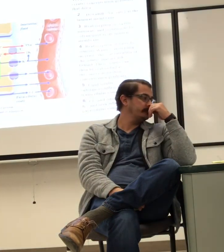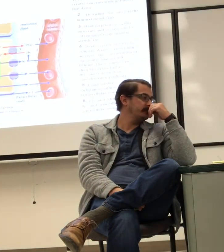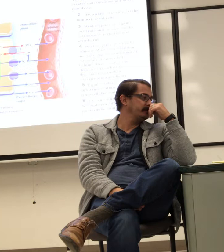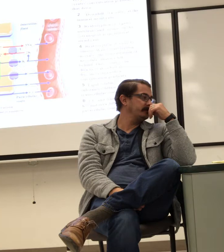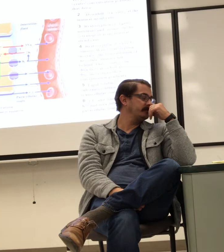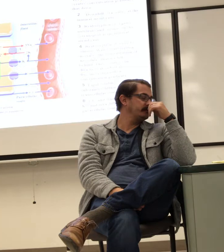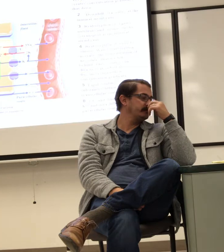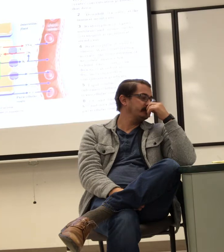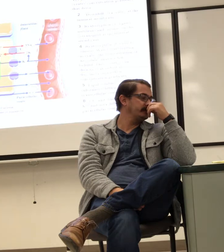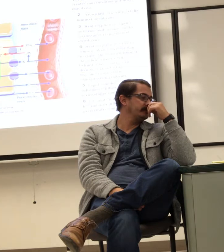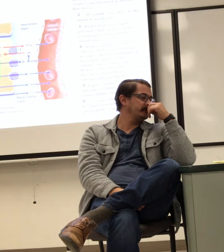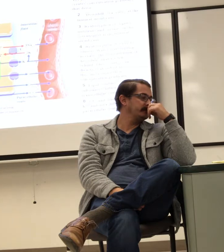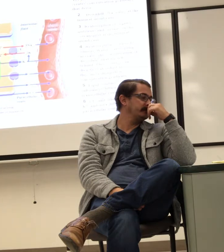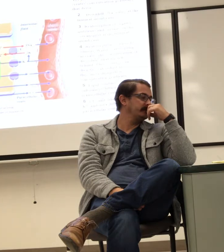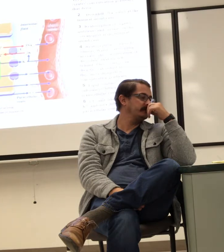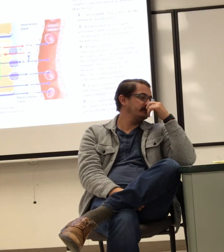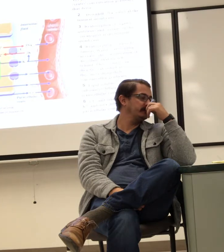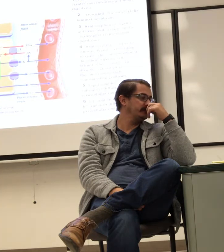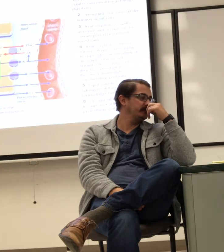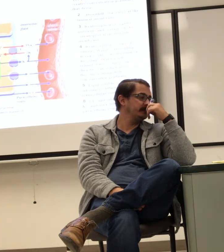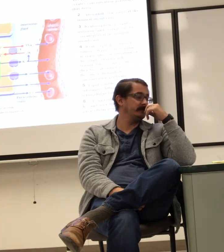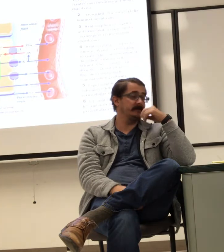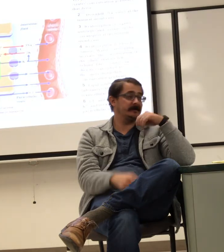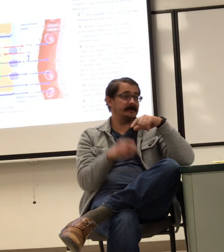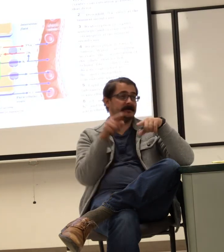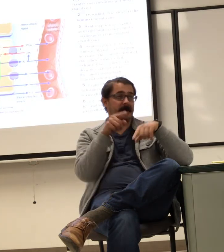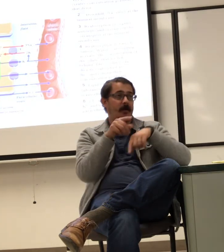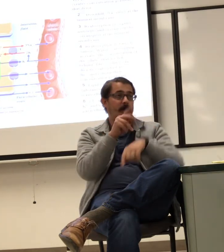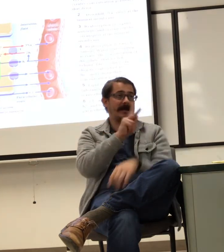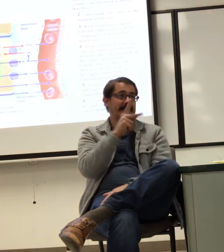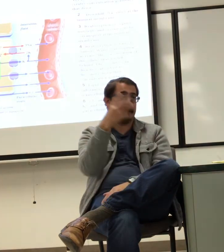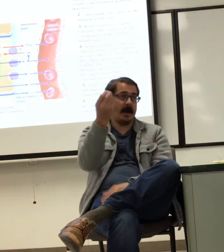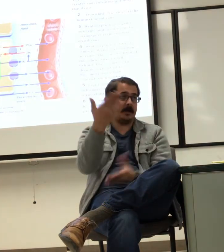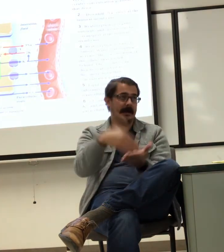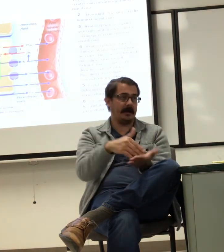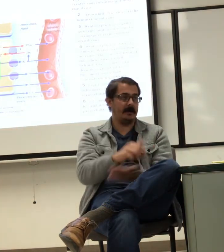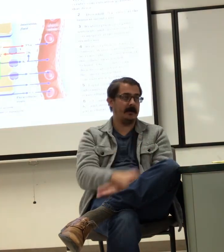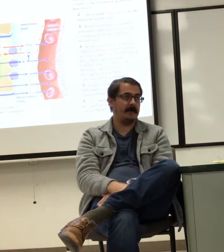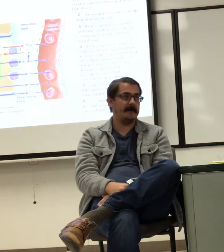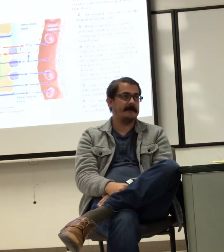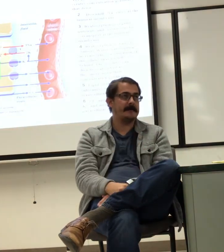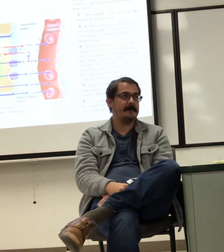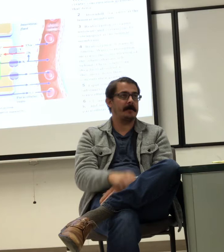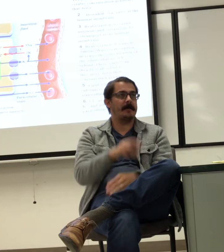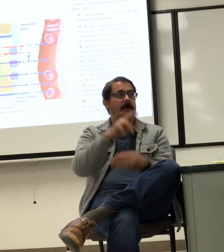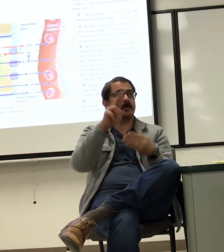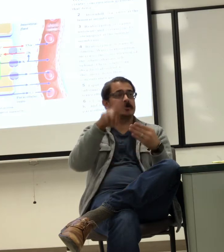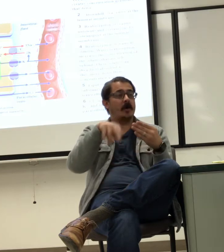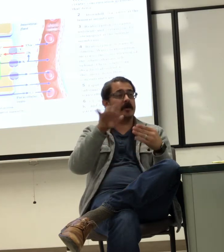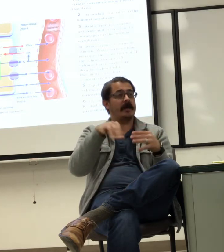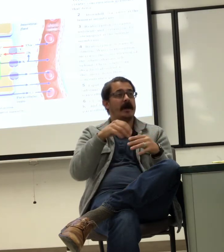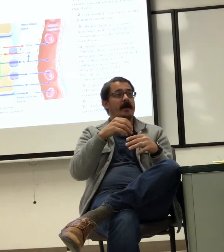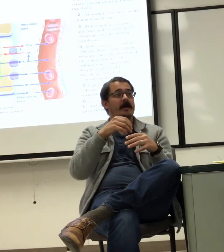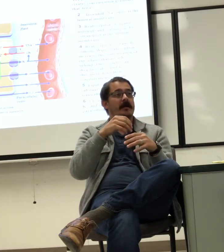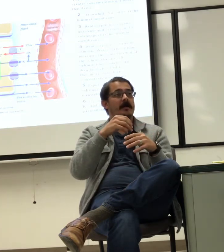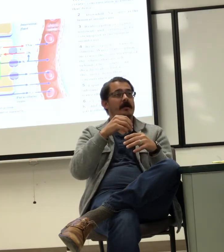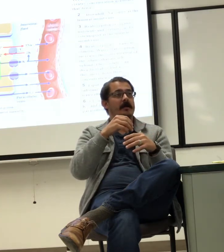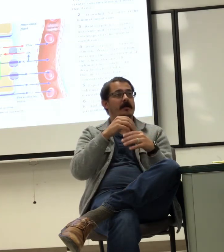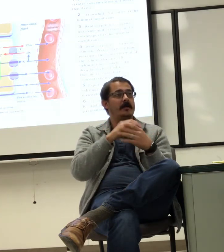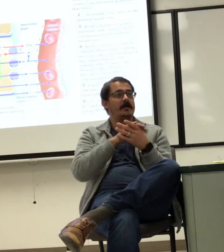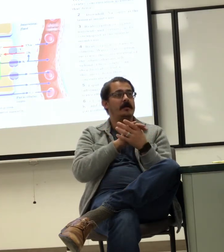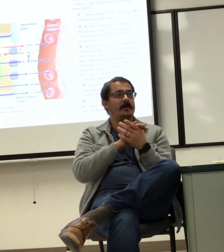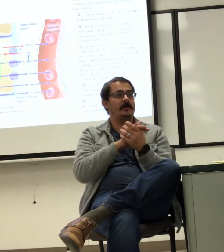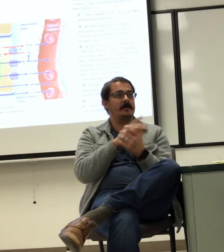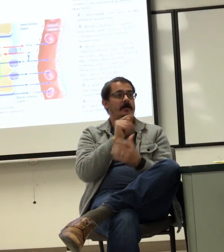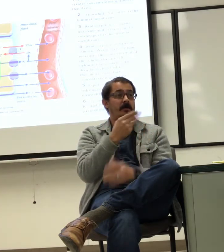I'll just draw an arrow with potassium going right back out. So the result of that hard working pump, it's utilizing ATP,